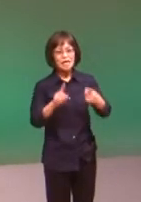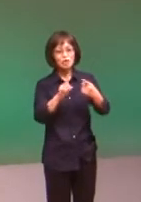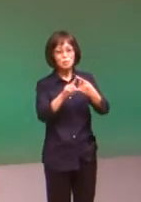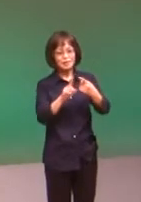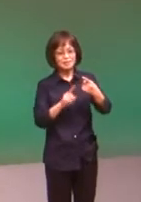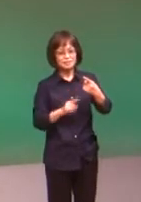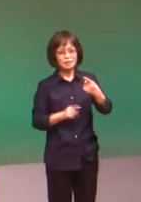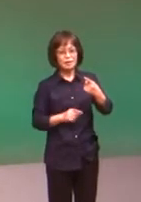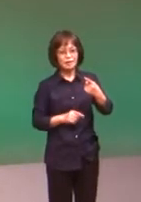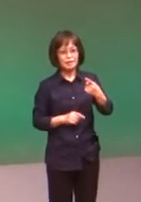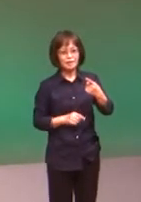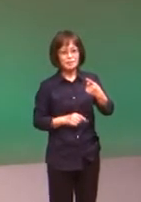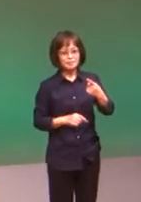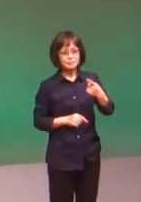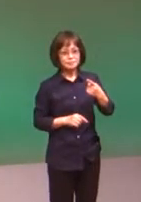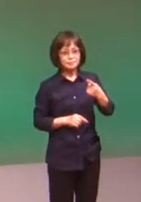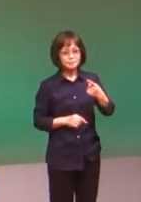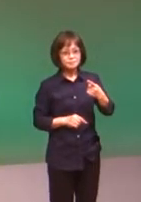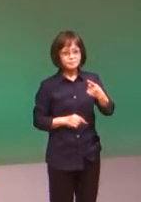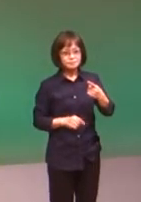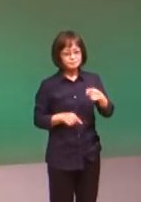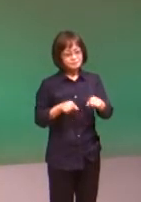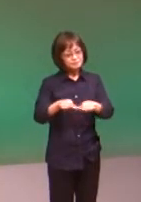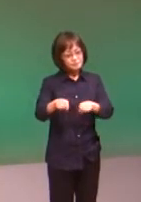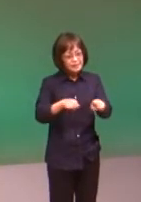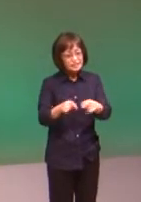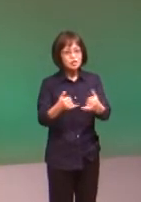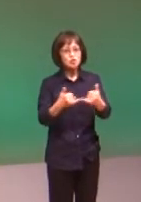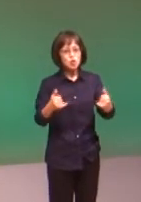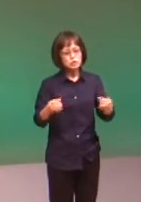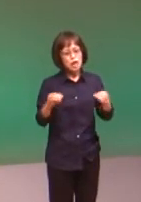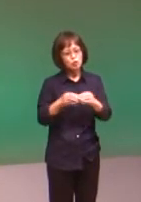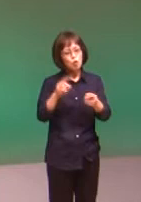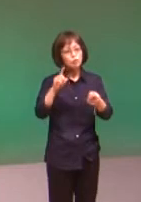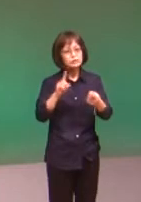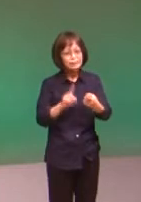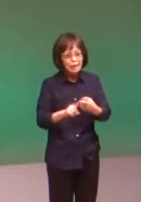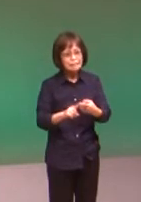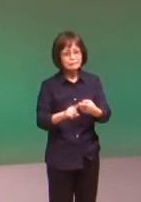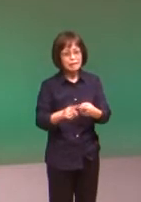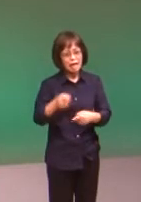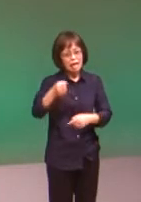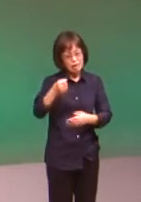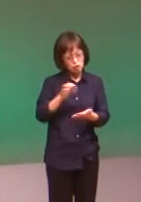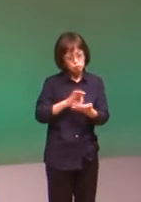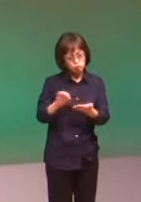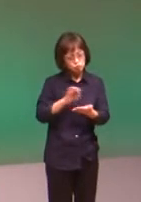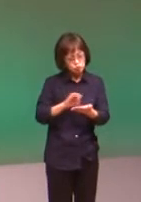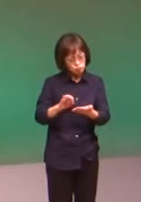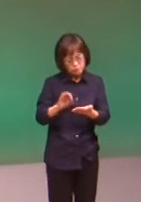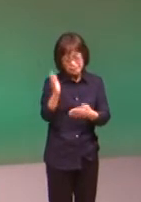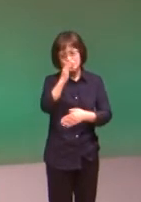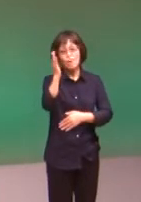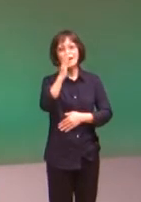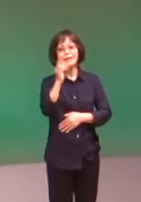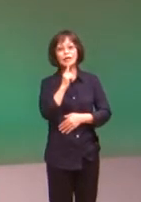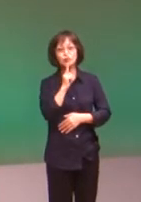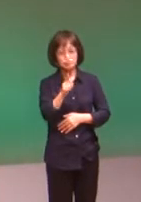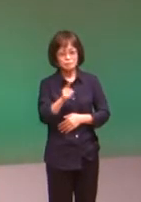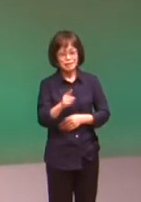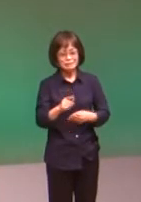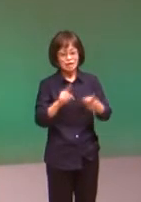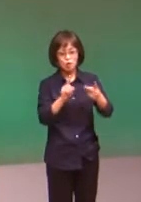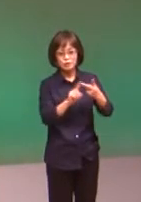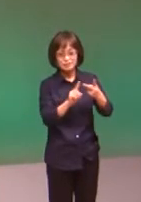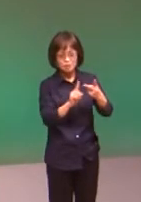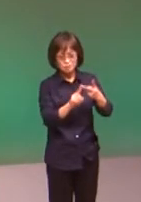Hubris says that political leaders will always be rational and avoid the use of nuclear weapons.